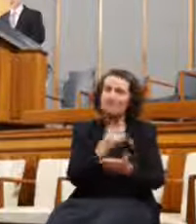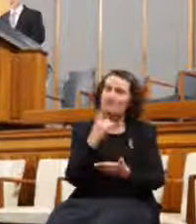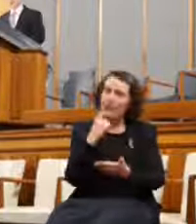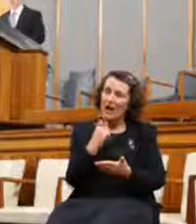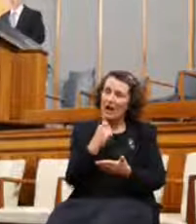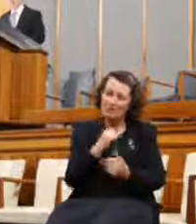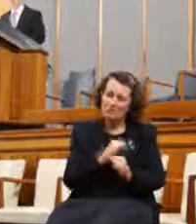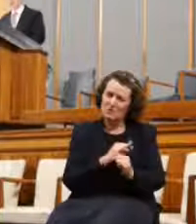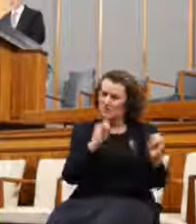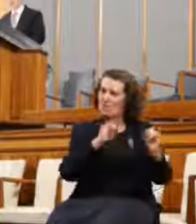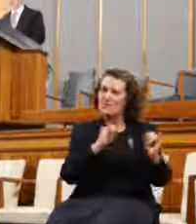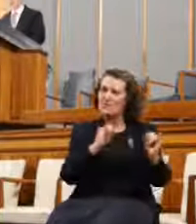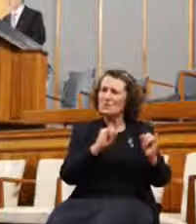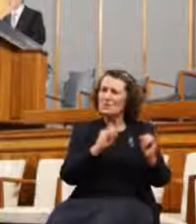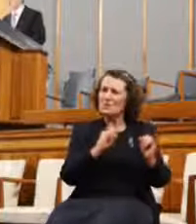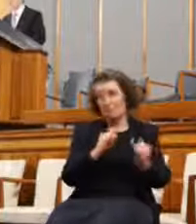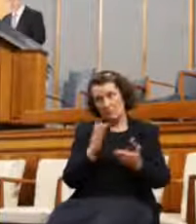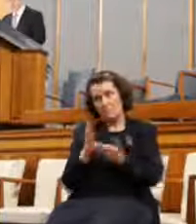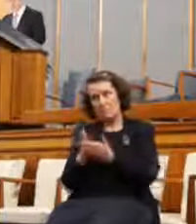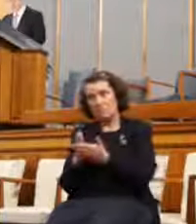scarlet, and they are,